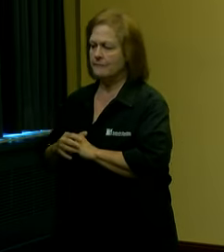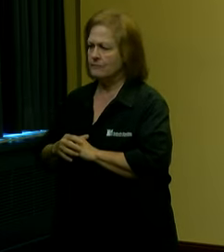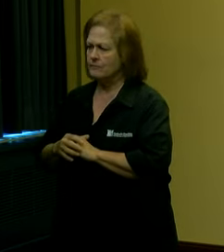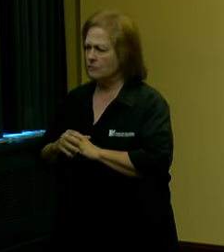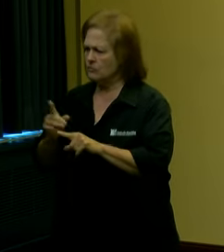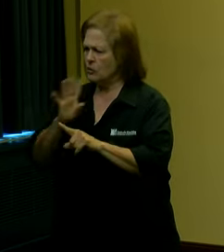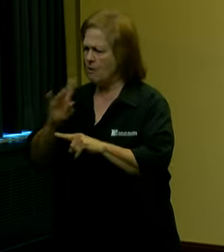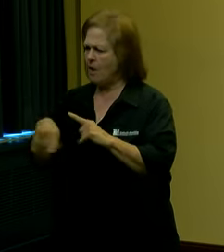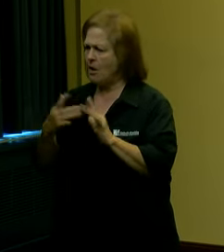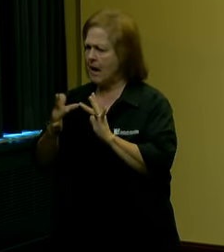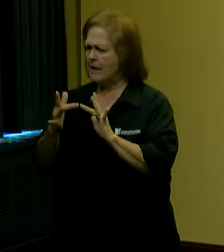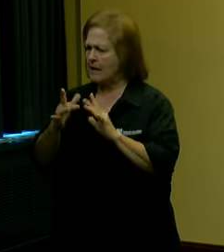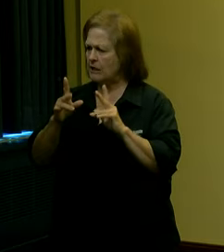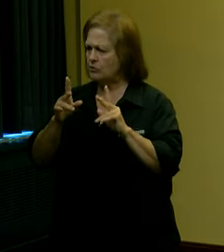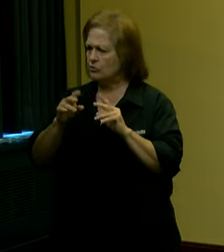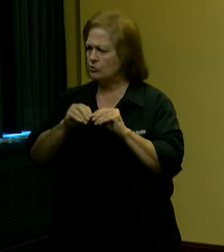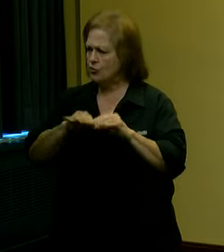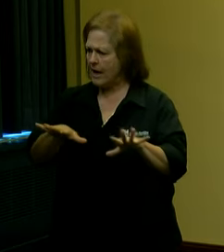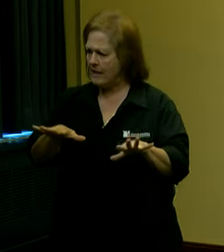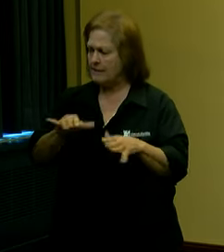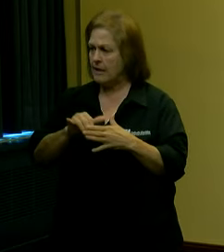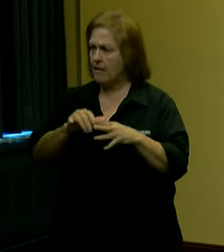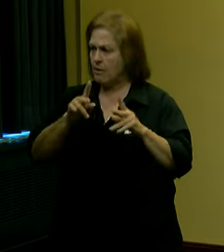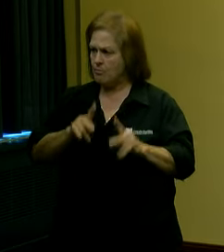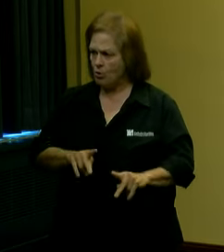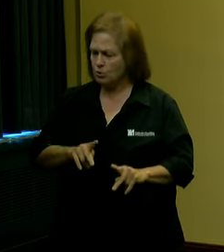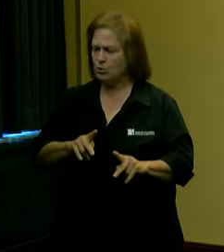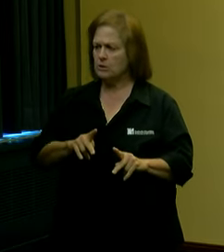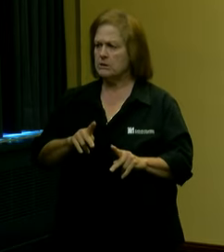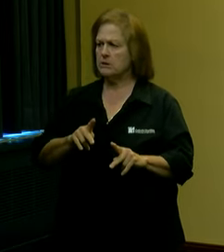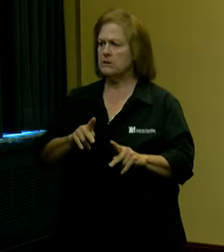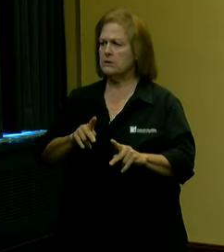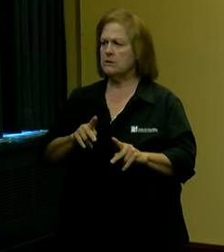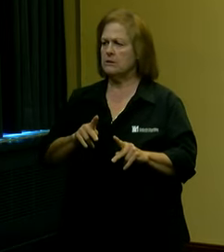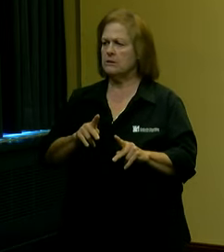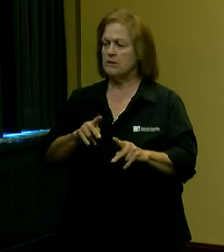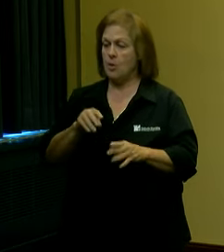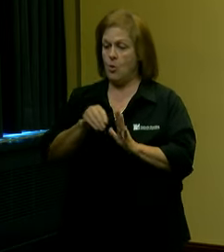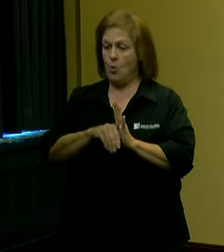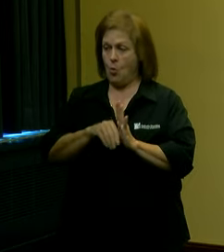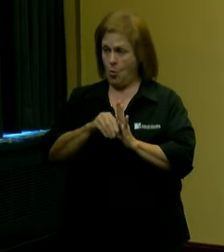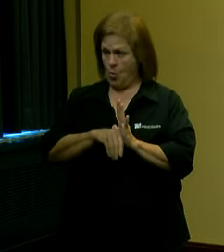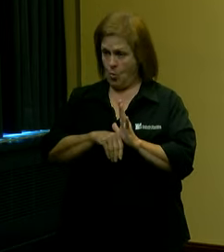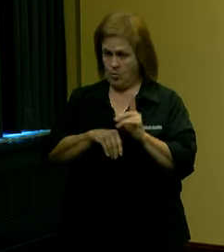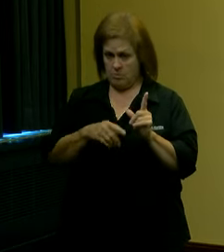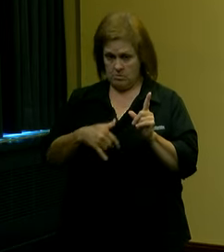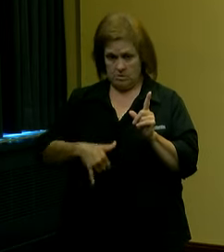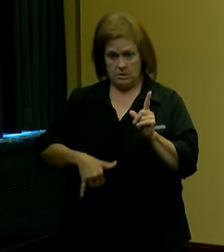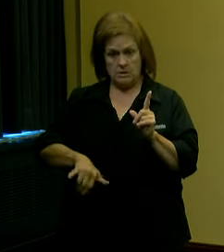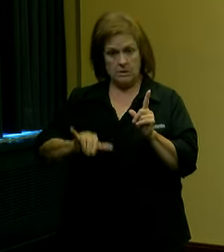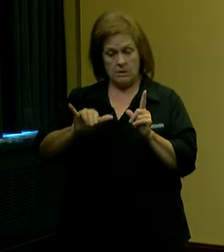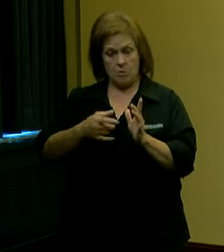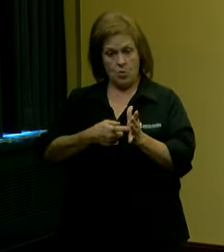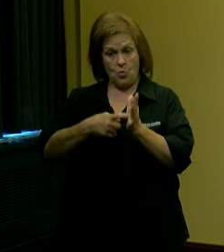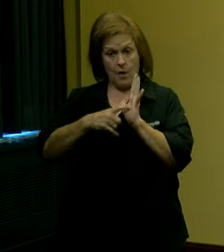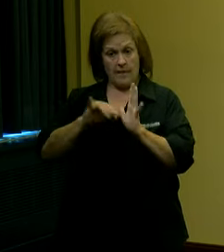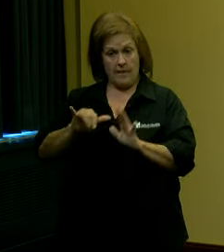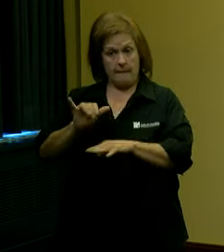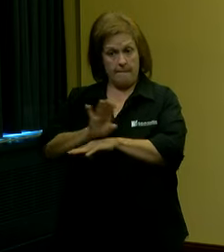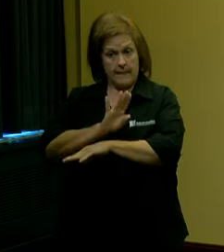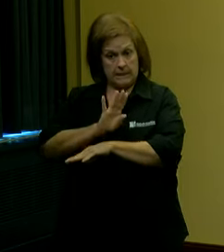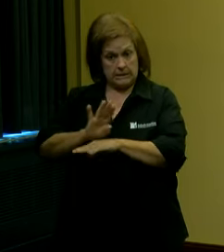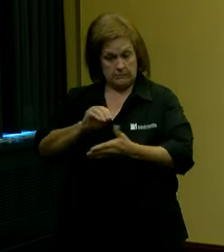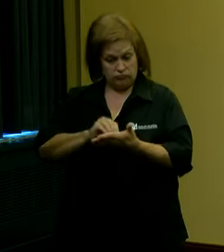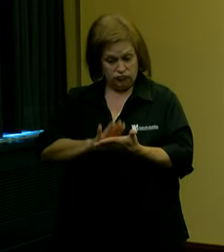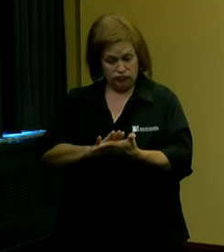regards to contact tracing, that most of the burden would be on the customer and the contact tracer. But in Orleans Parish, is there still going to be a requirement that businesses